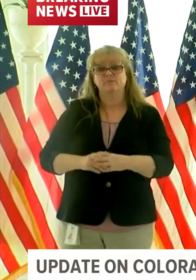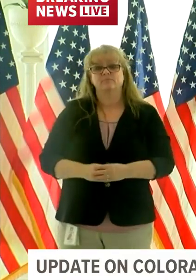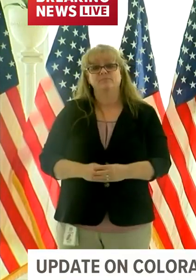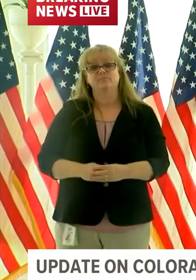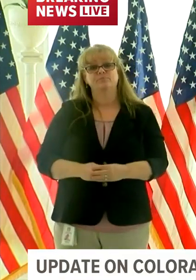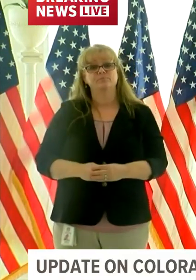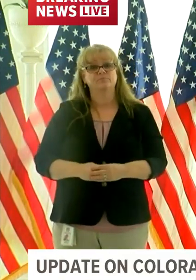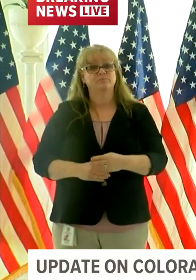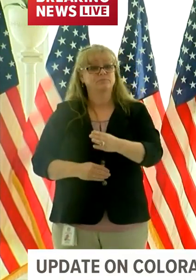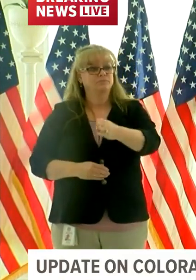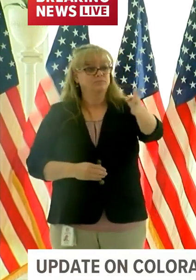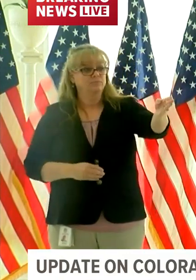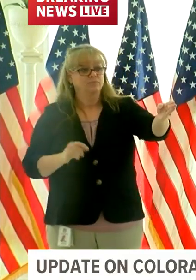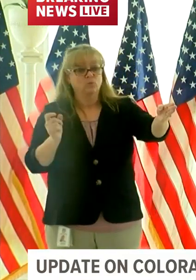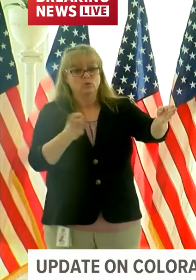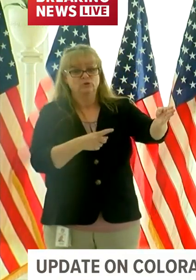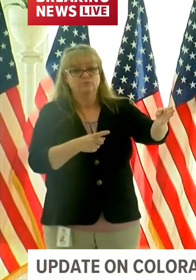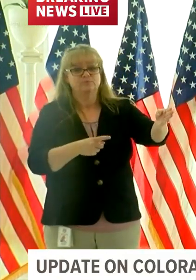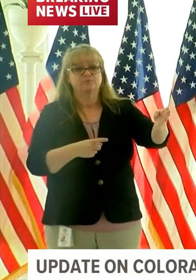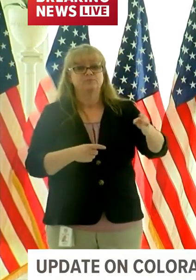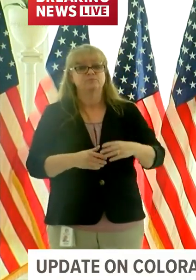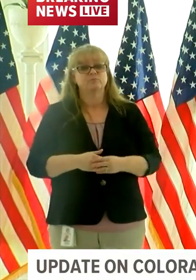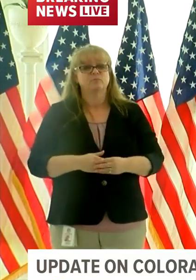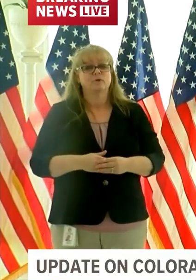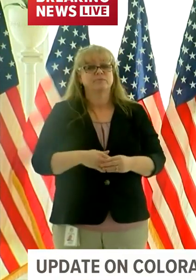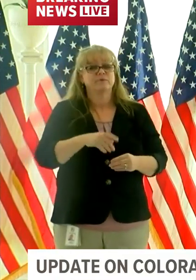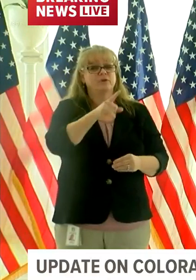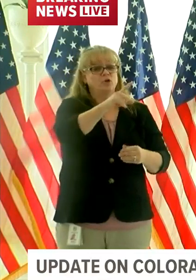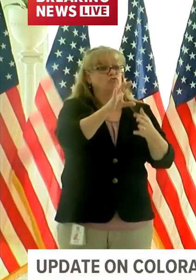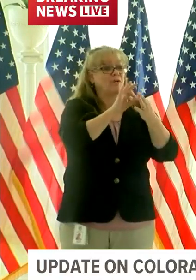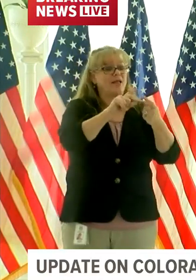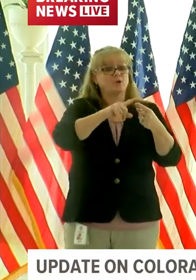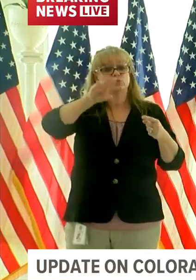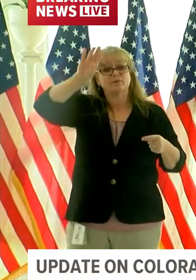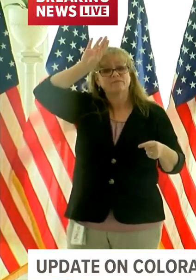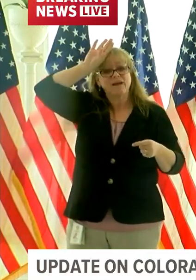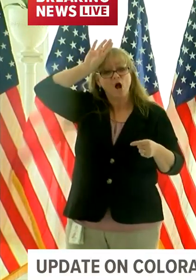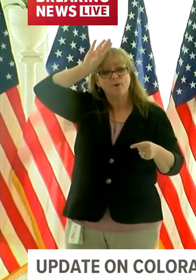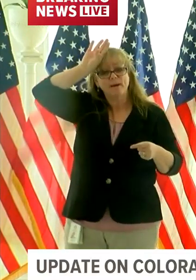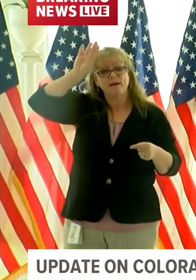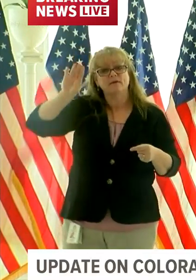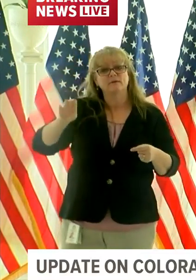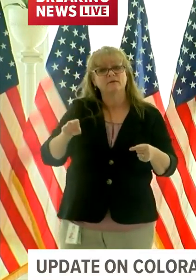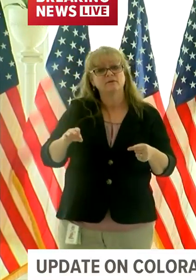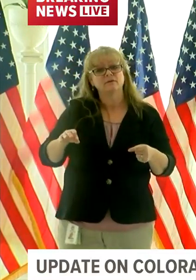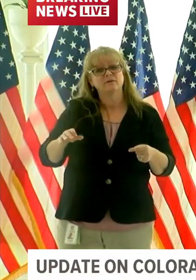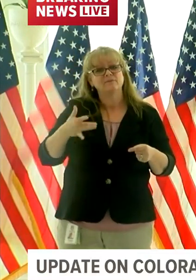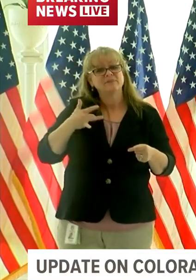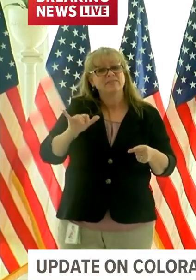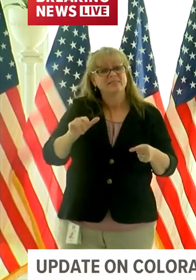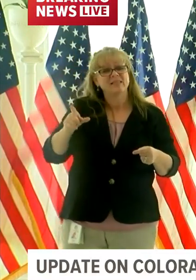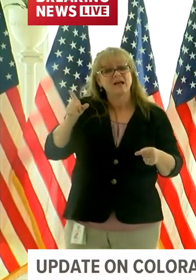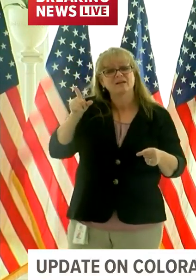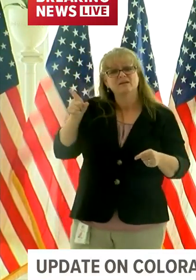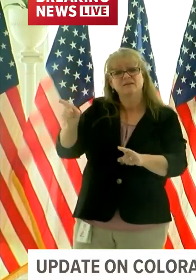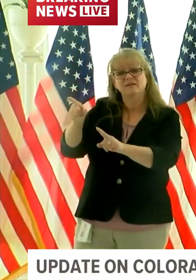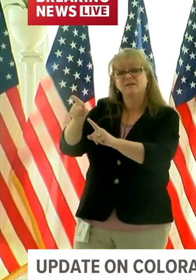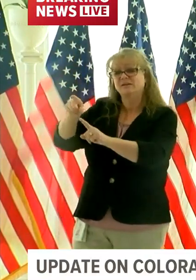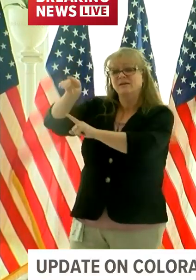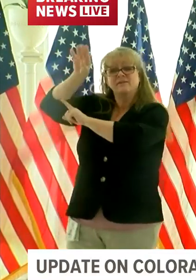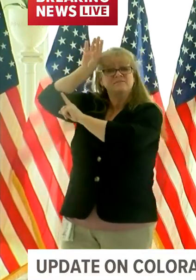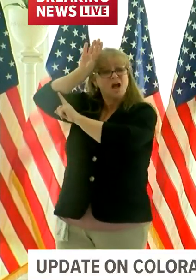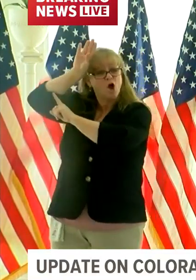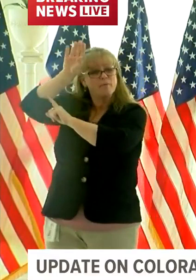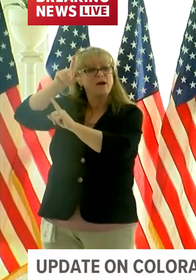been any thought, you personally or within your administration, to perhaps lowering the flags to half staff?